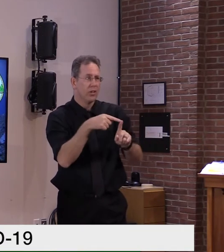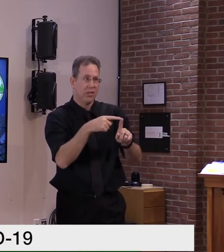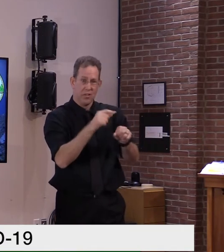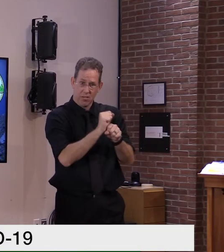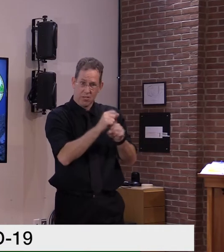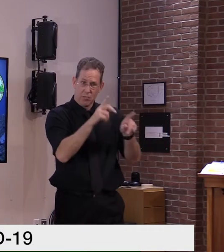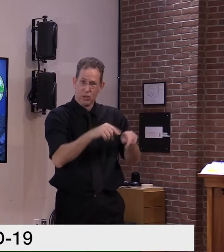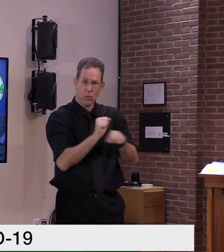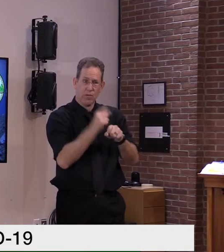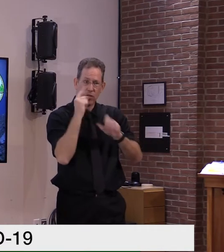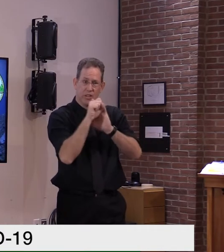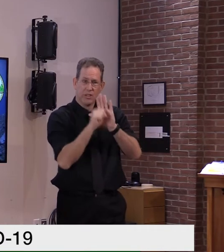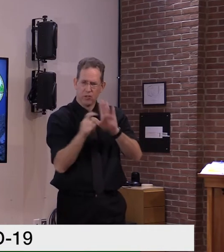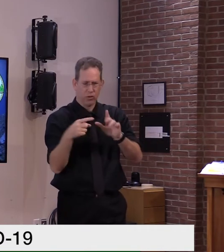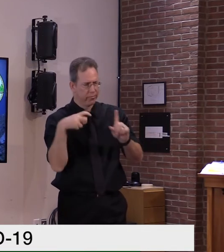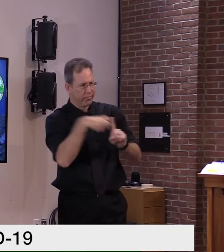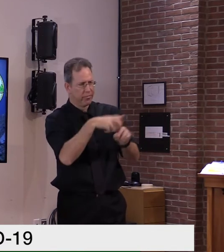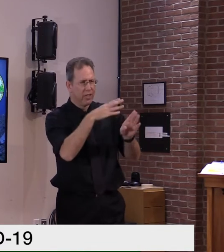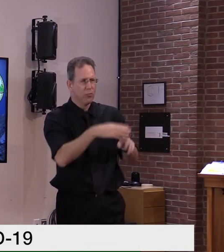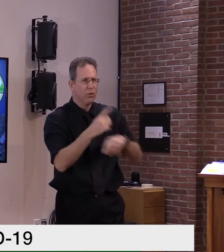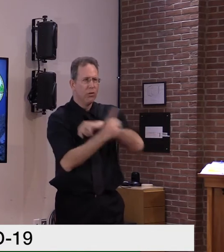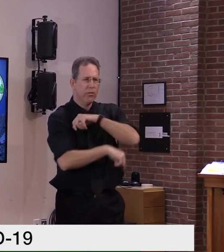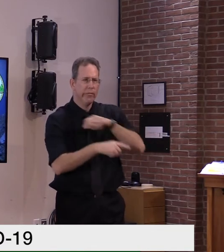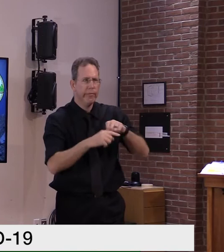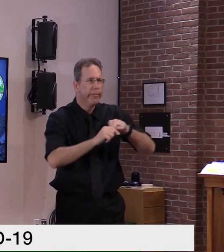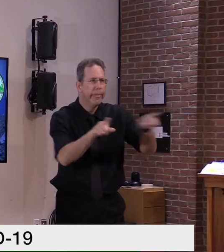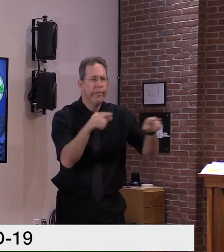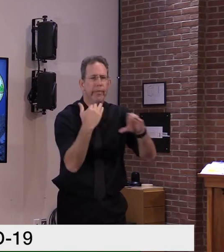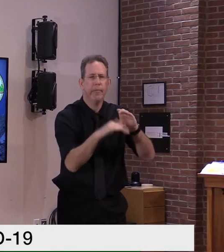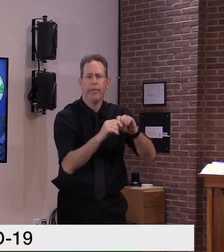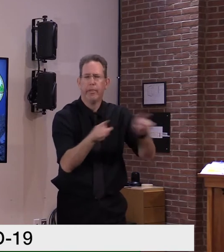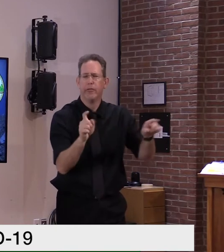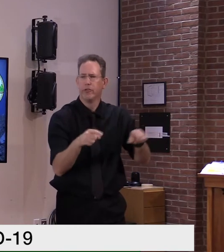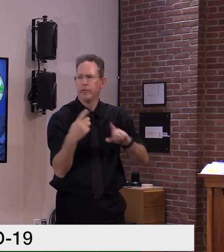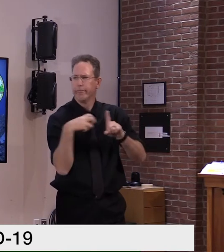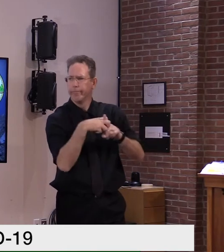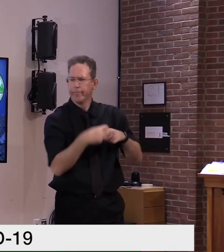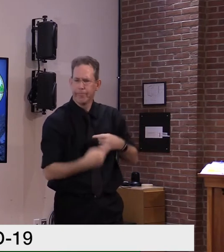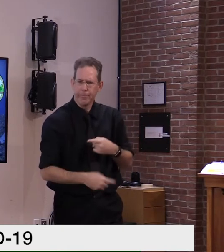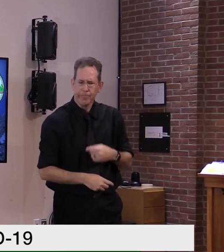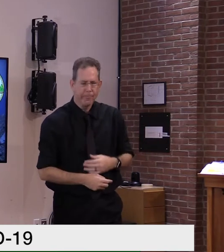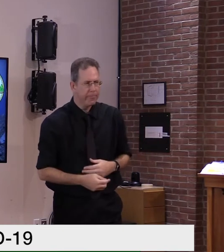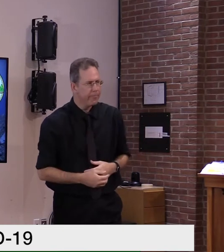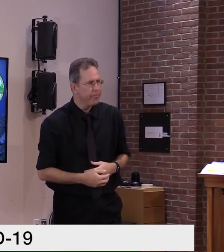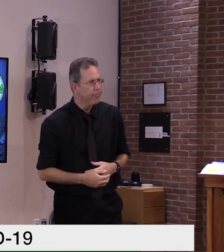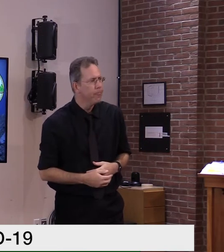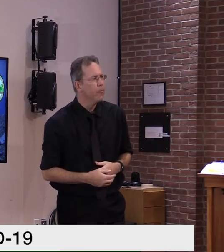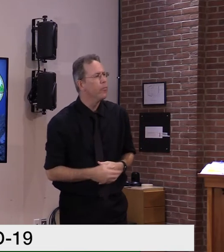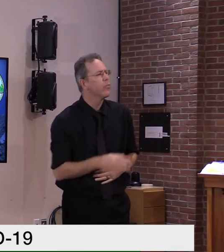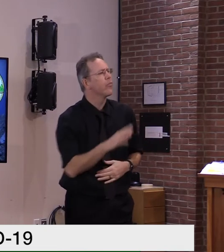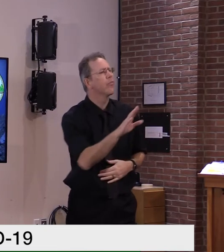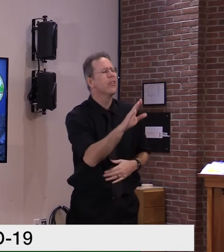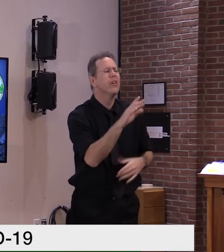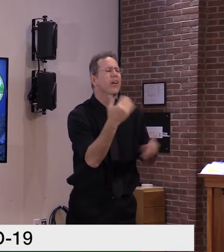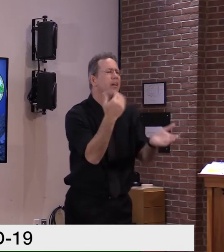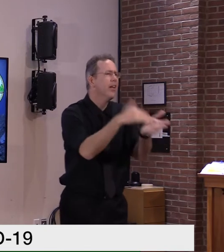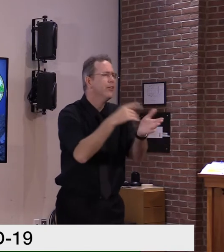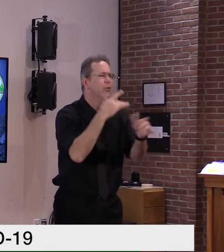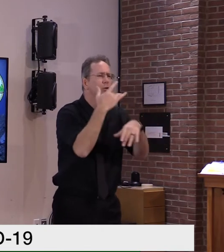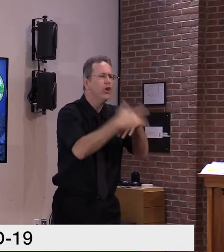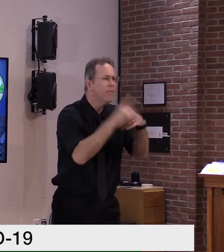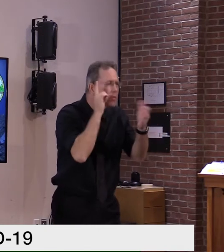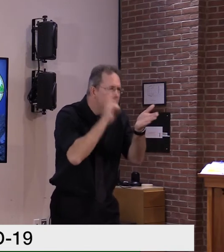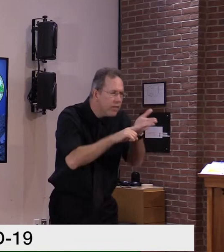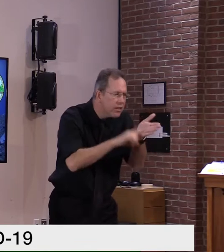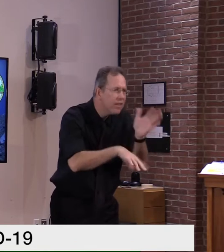whole situation, the timeline, figure out what happened here and dissect it and make sure it never happens again. And